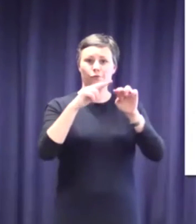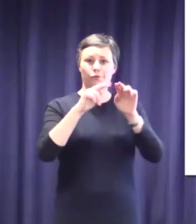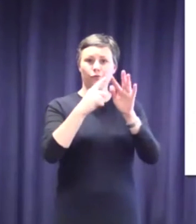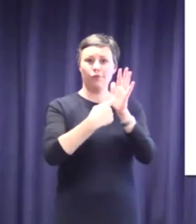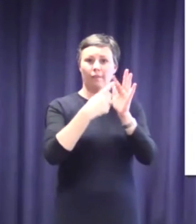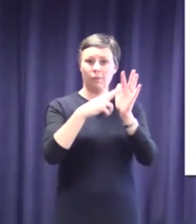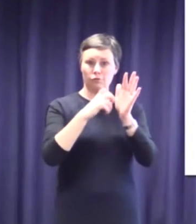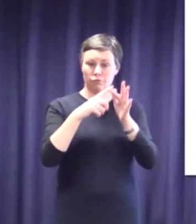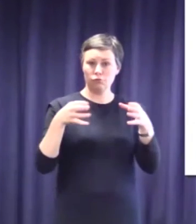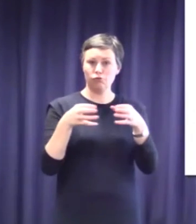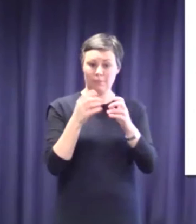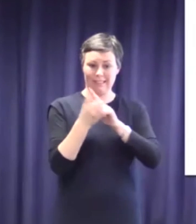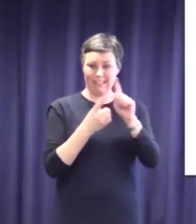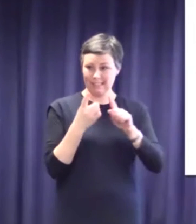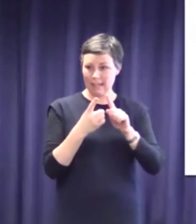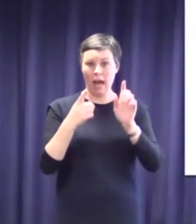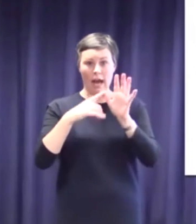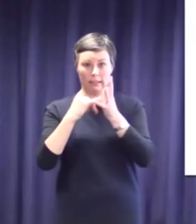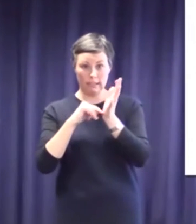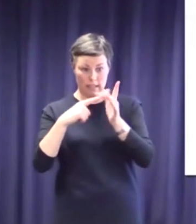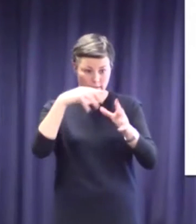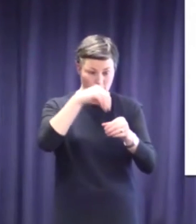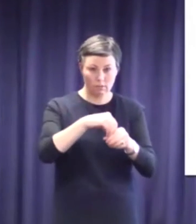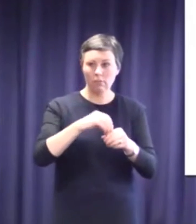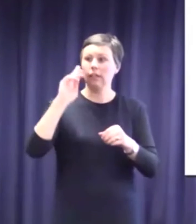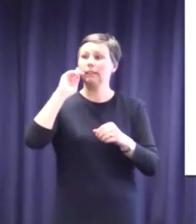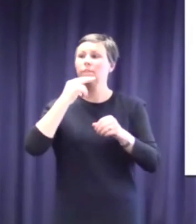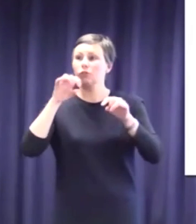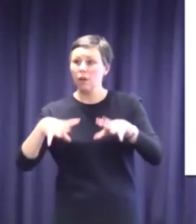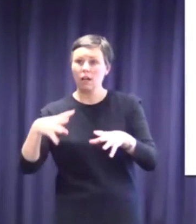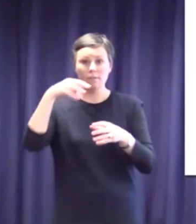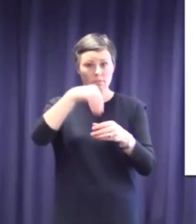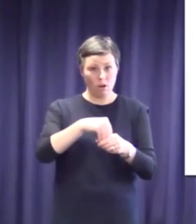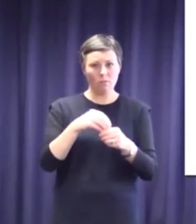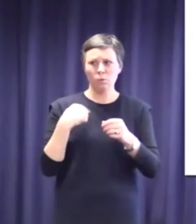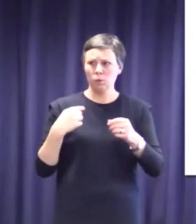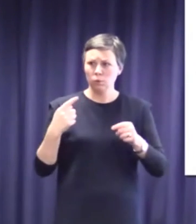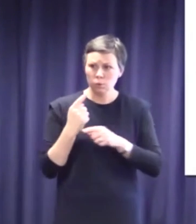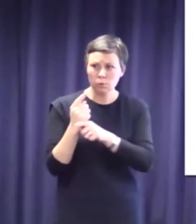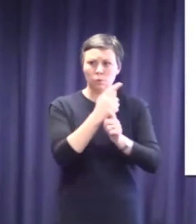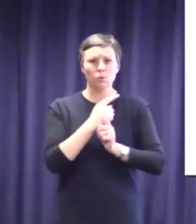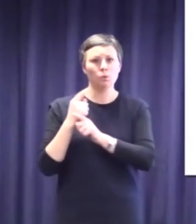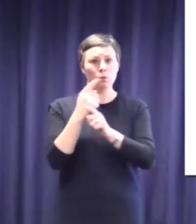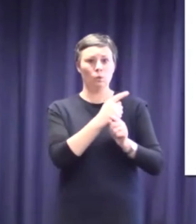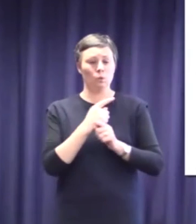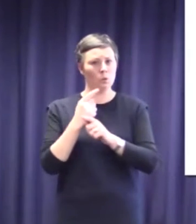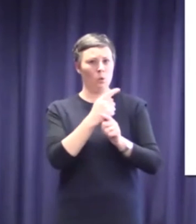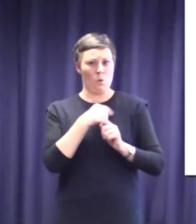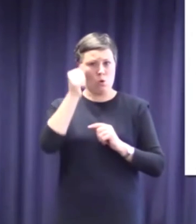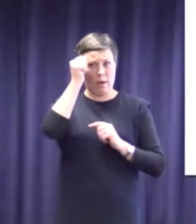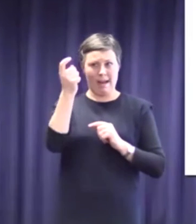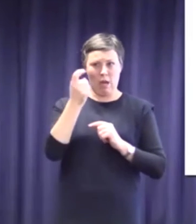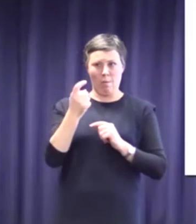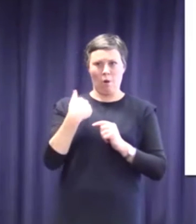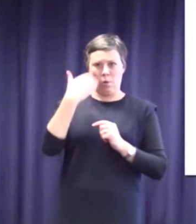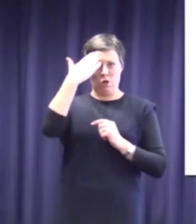for example, has been present, as has Deaf Australia. But we did not know in literal terms financially what it was going to mean.